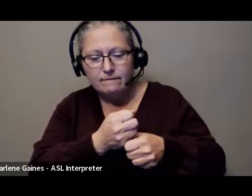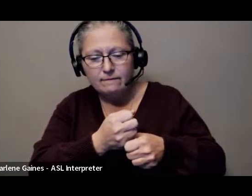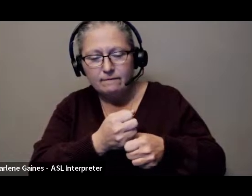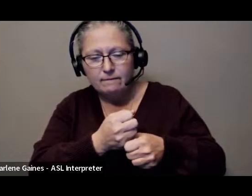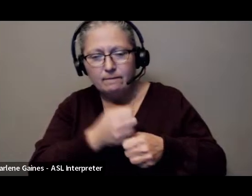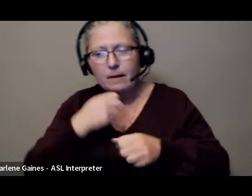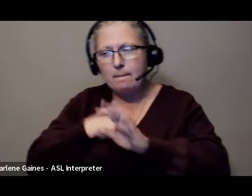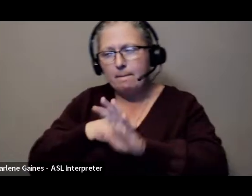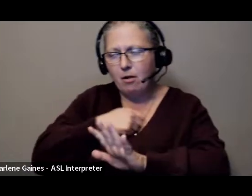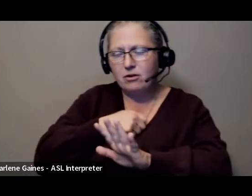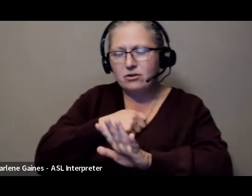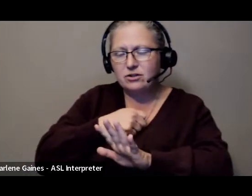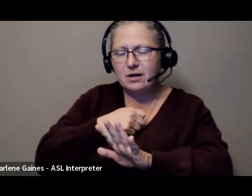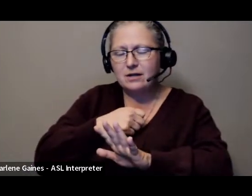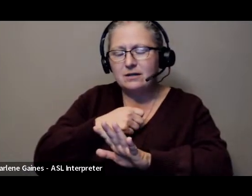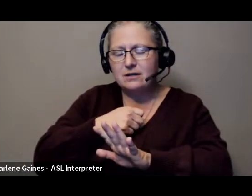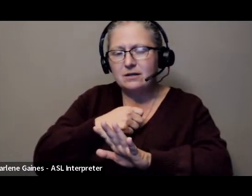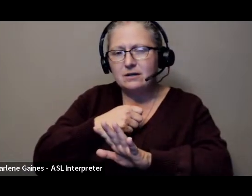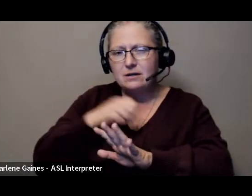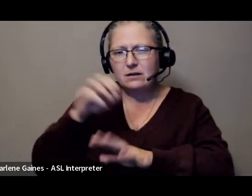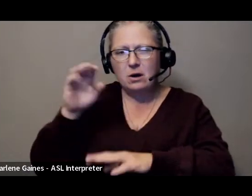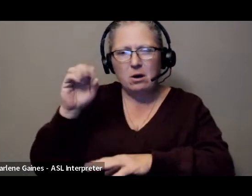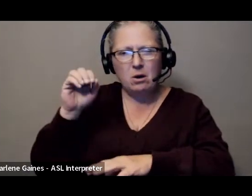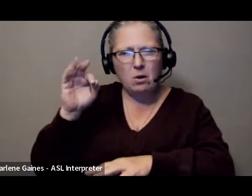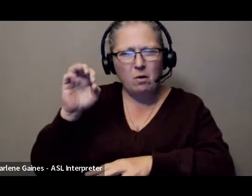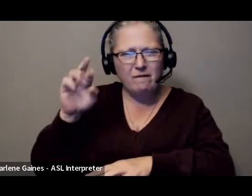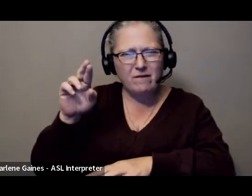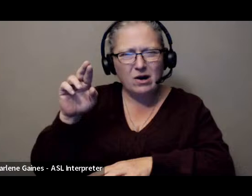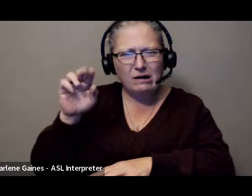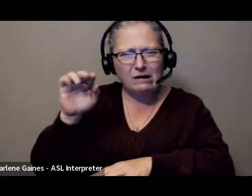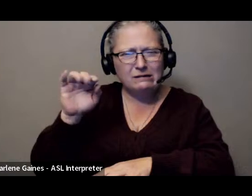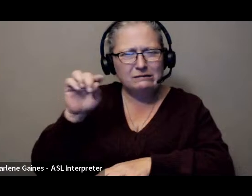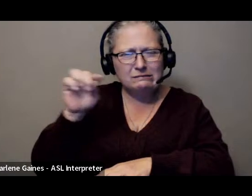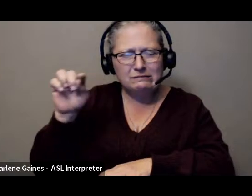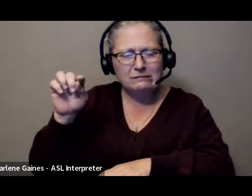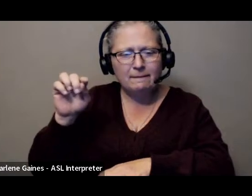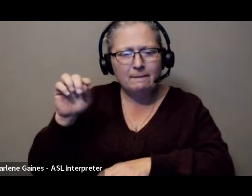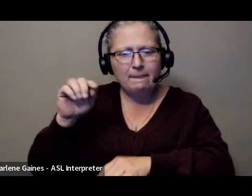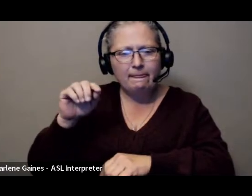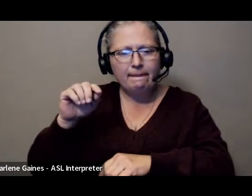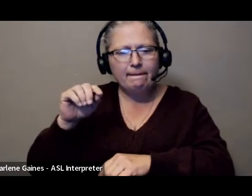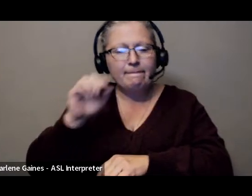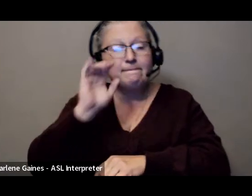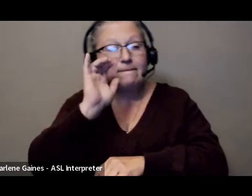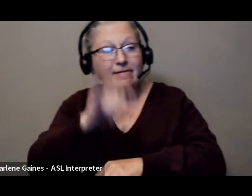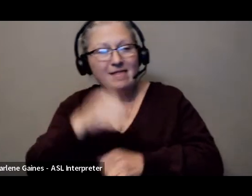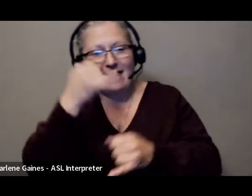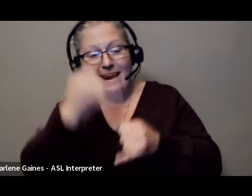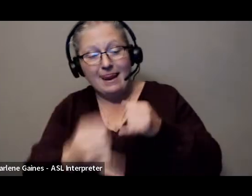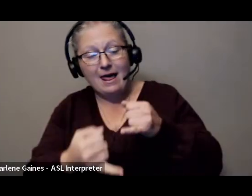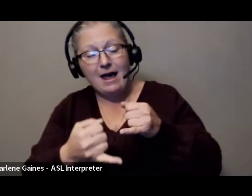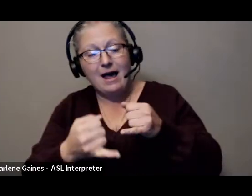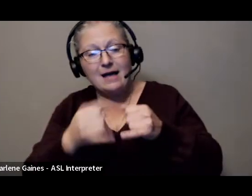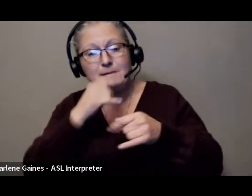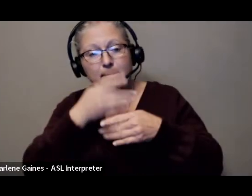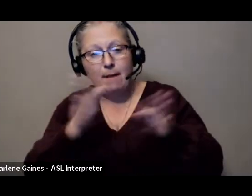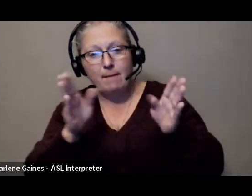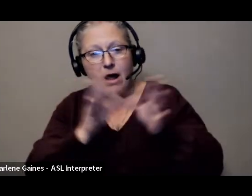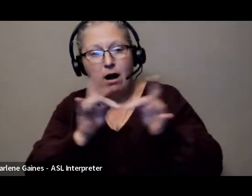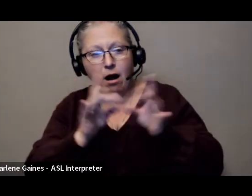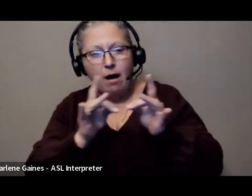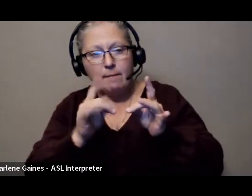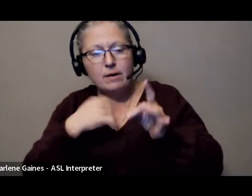I apologize for the pronunciation. Ofer Yehadai? Okay, that will be the last public comments I